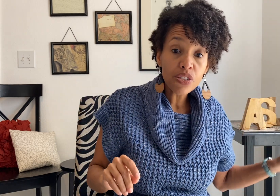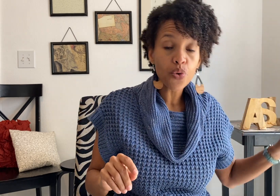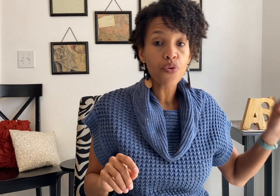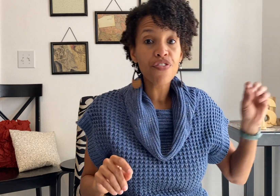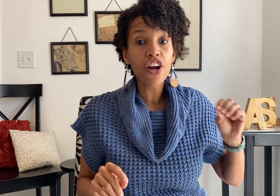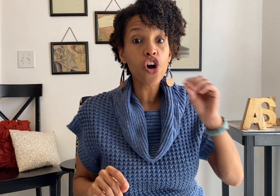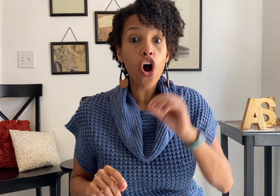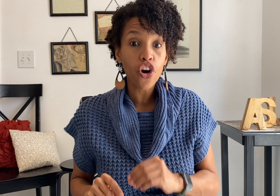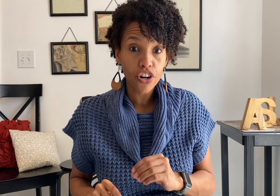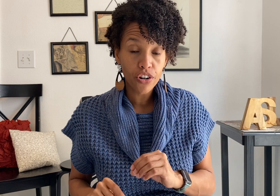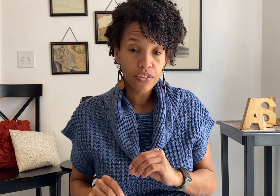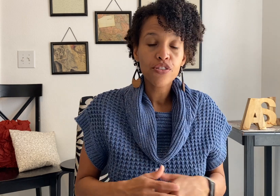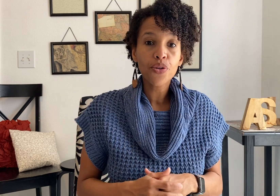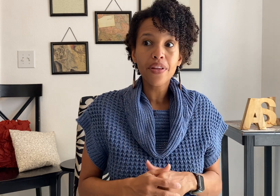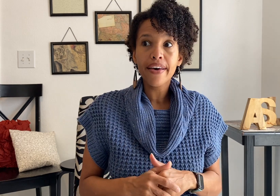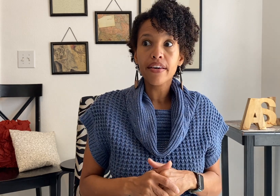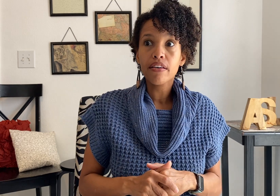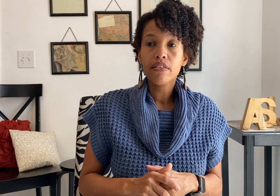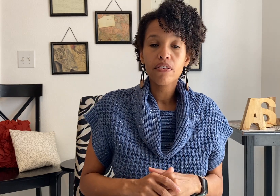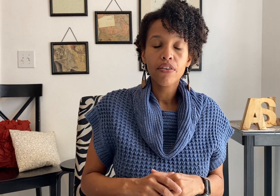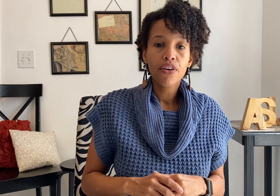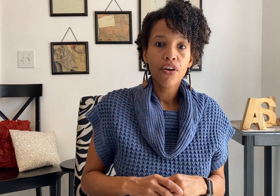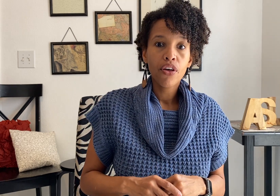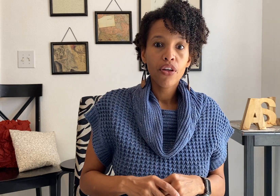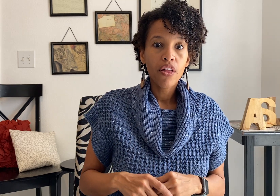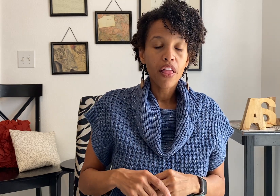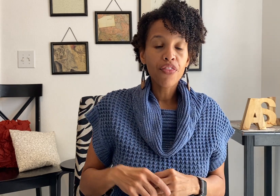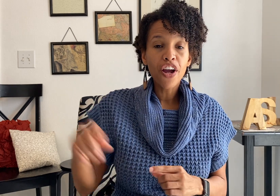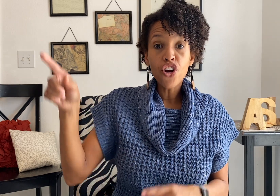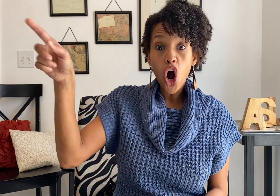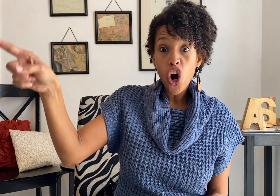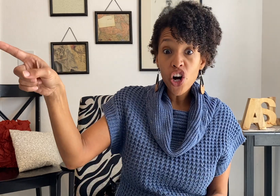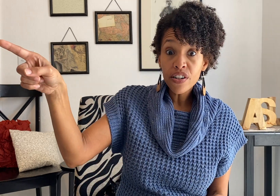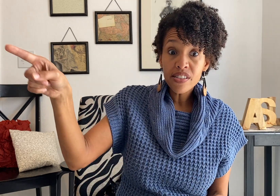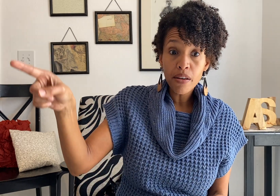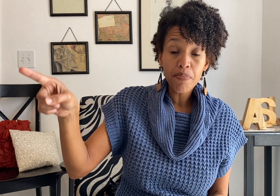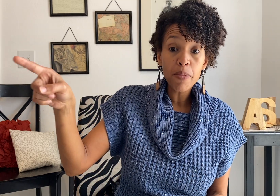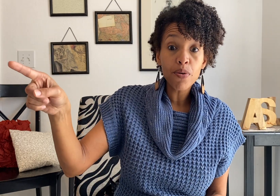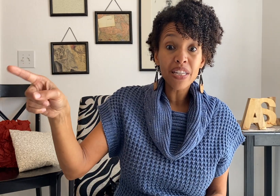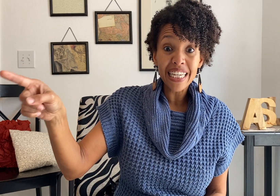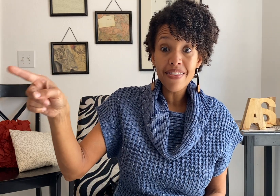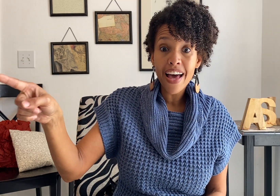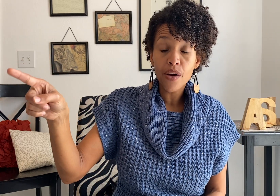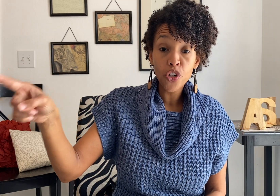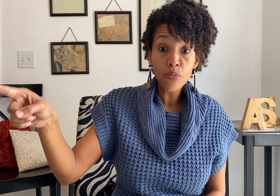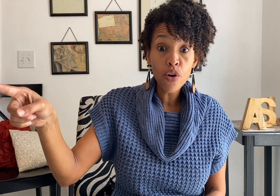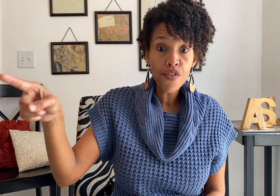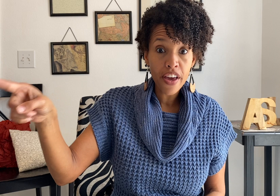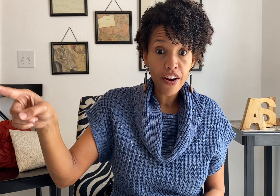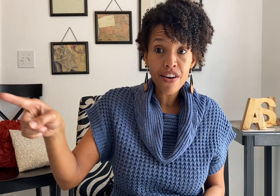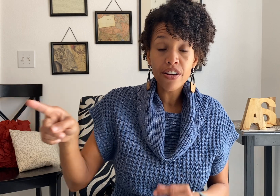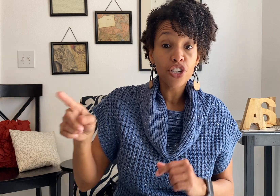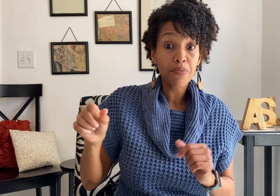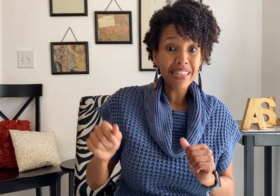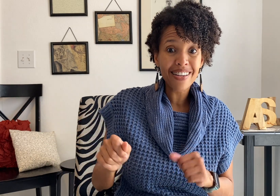or there are. So like, there are some people in that room over there can be